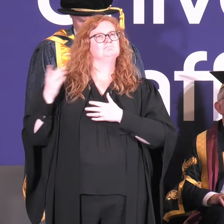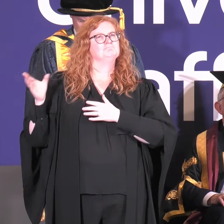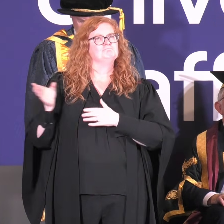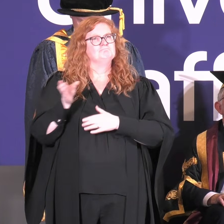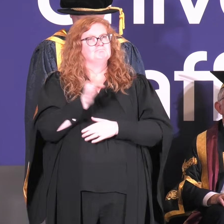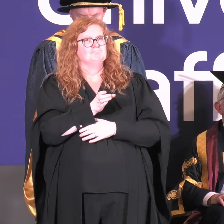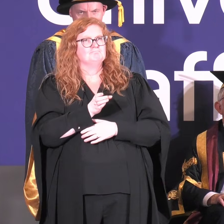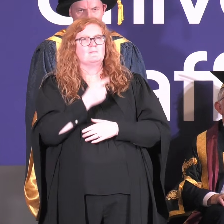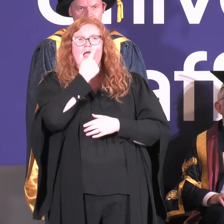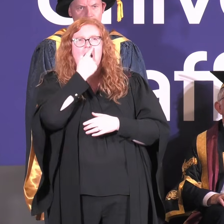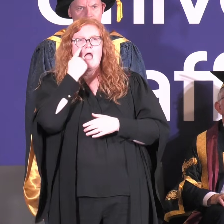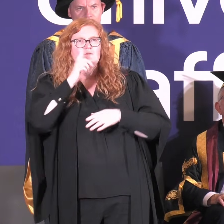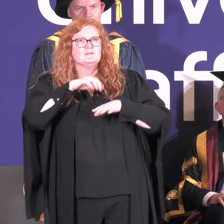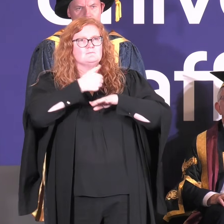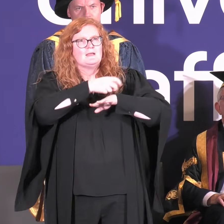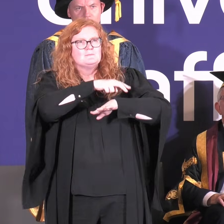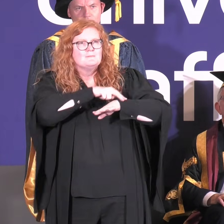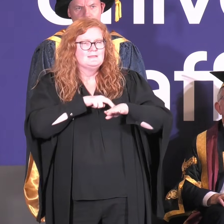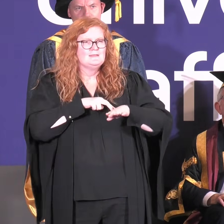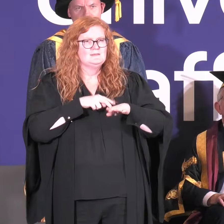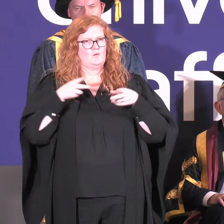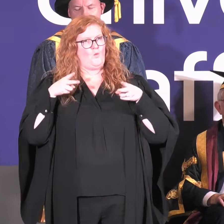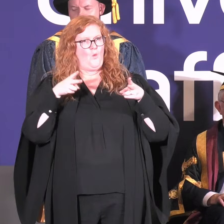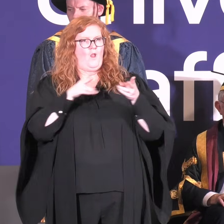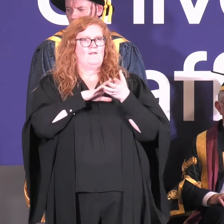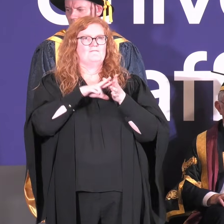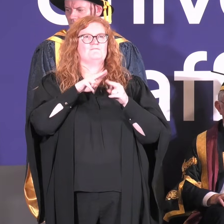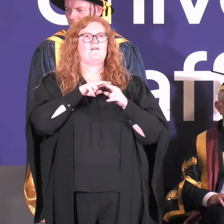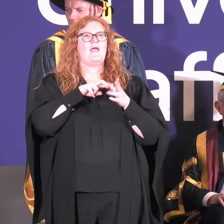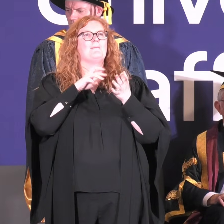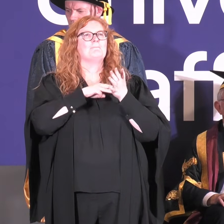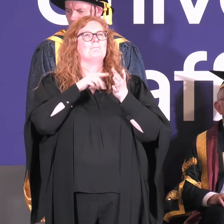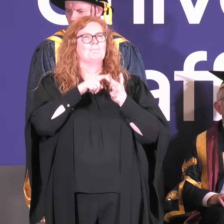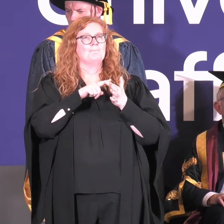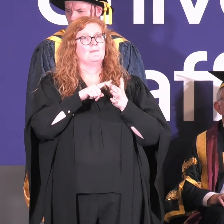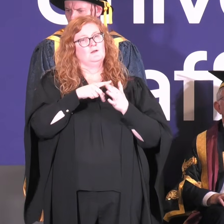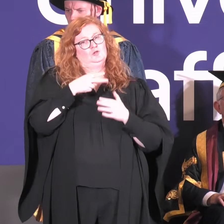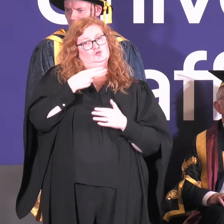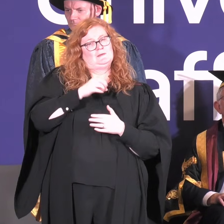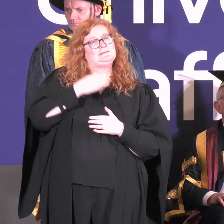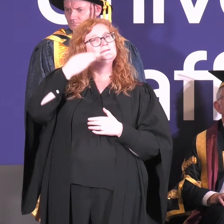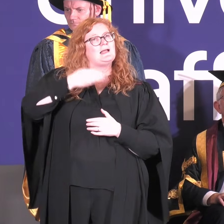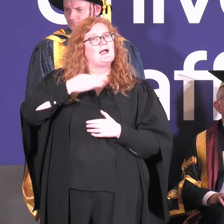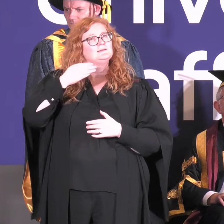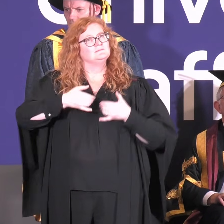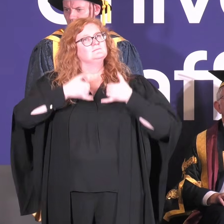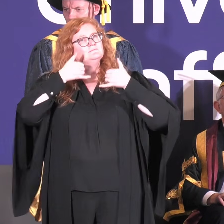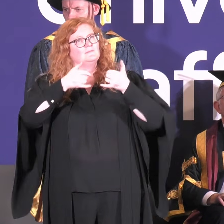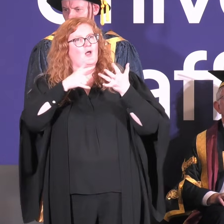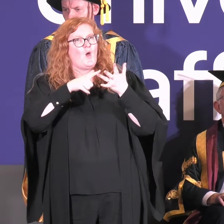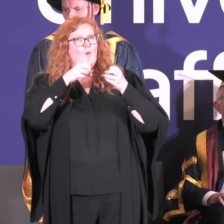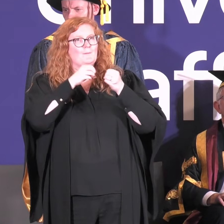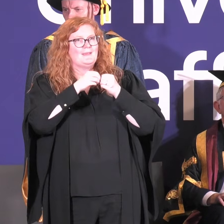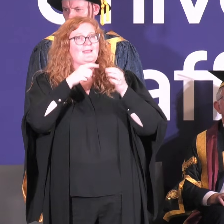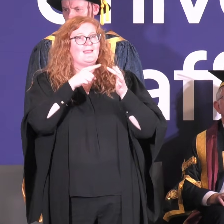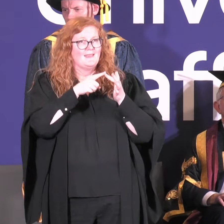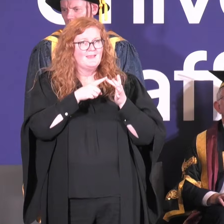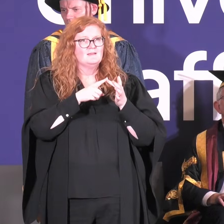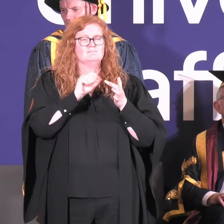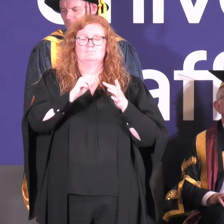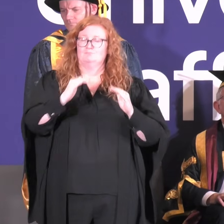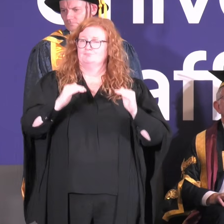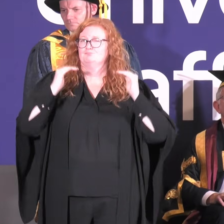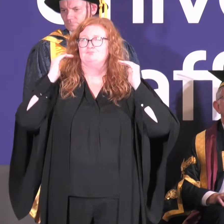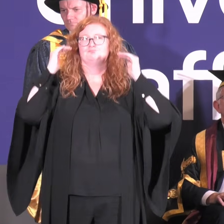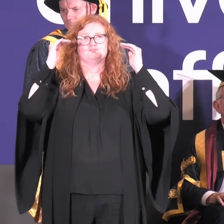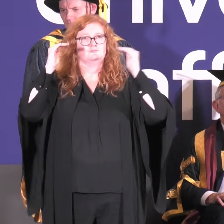the Evidence-Based Policing Hall of Fame. In 2019 he was awarded an OBE for his